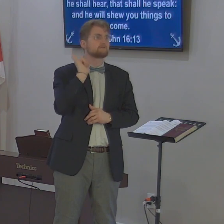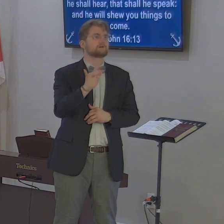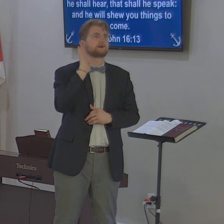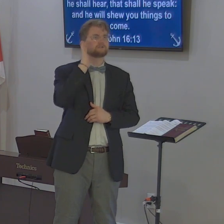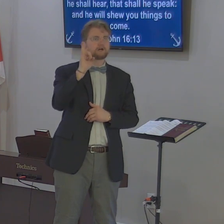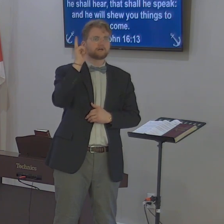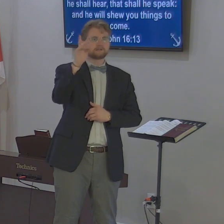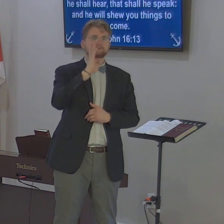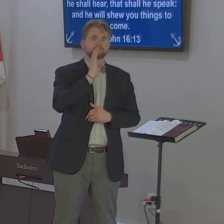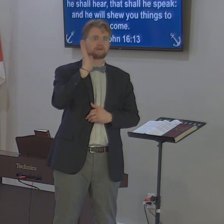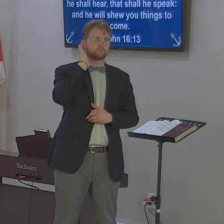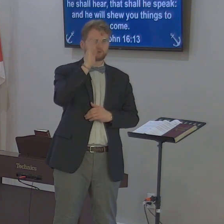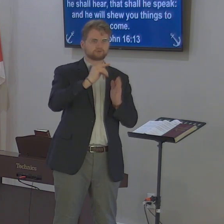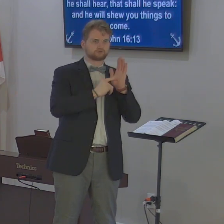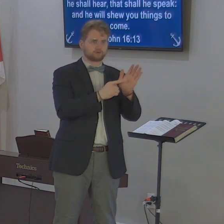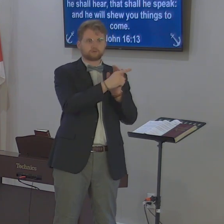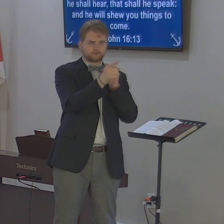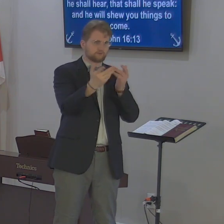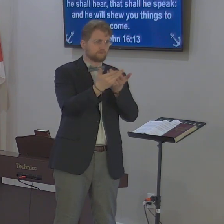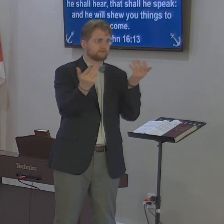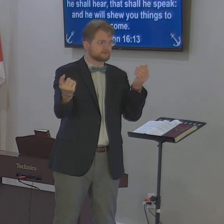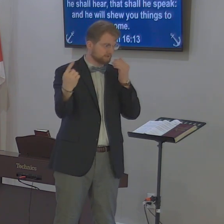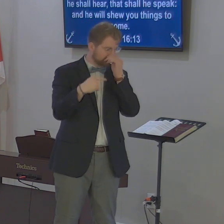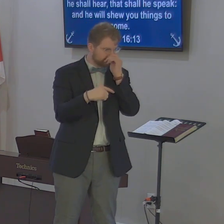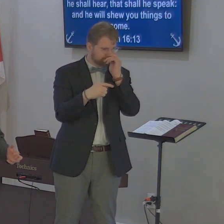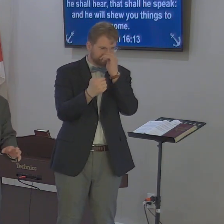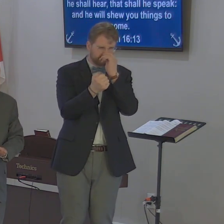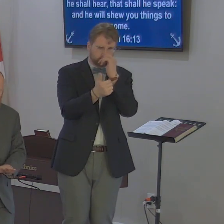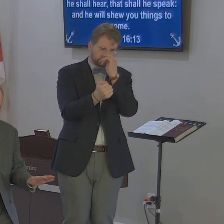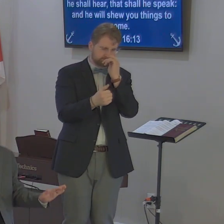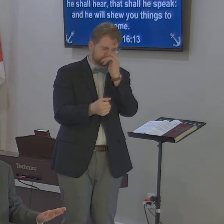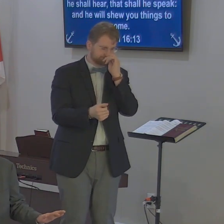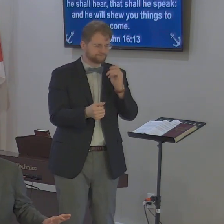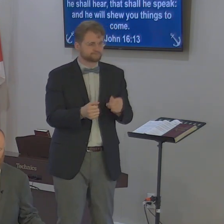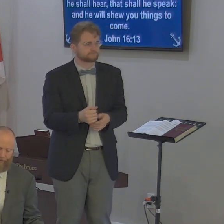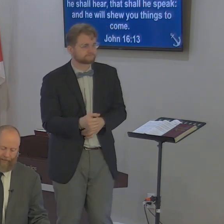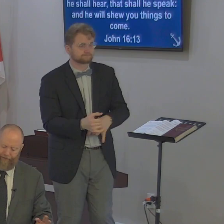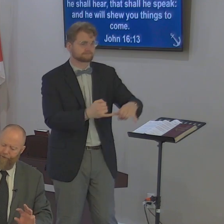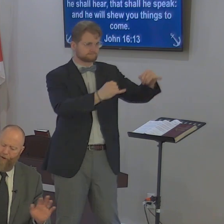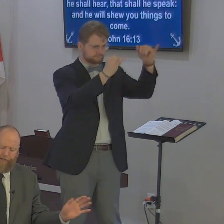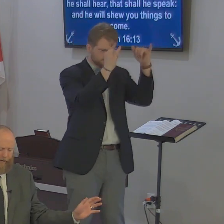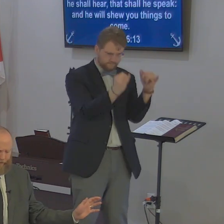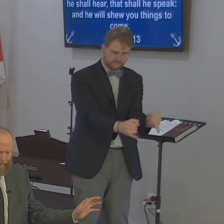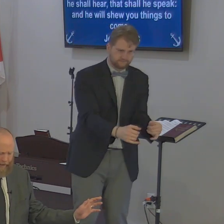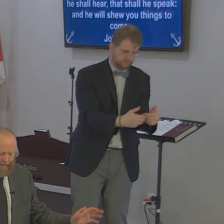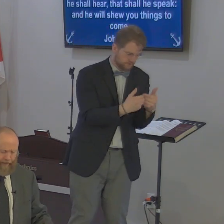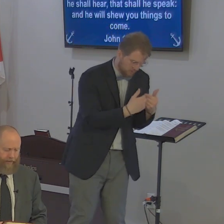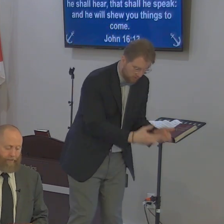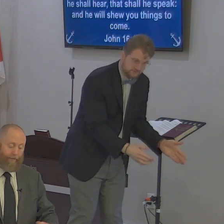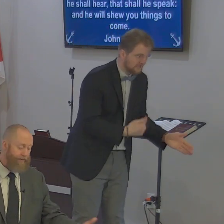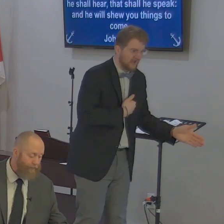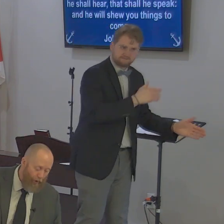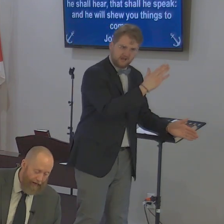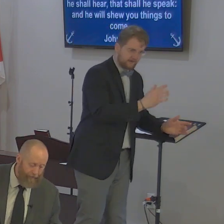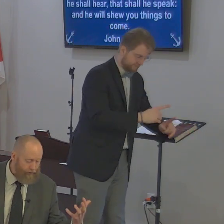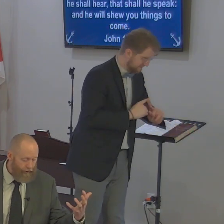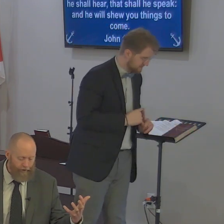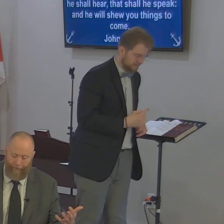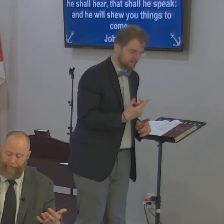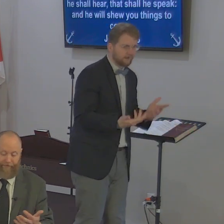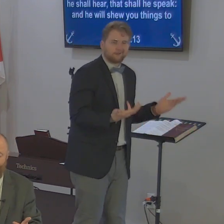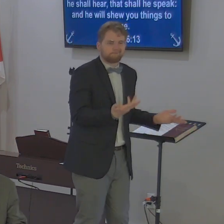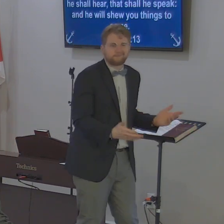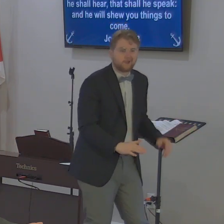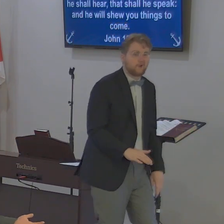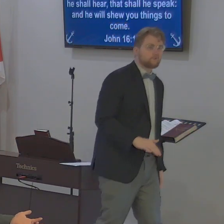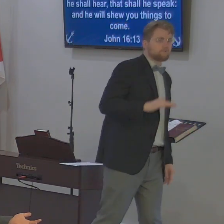show you things to come. Now, very quickly, an individual that's lost, they've never been saved, they have no idea how to get to heaven. Maybe they've been brought up in church, maybe